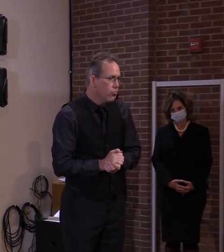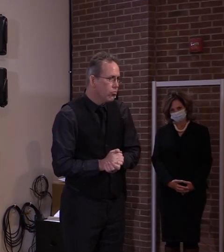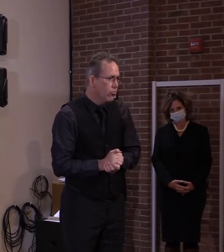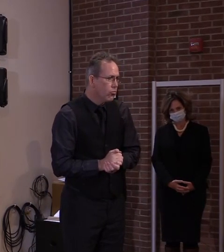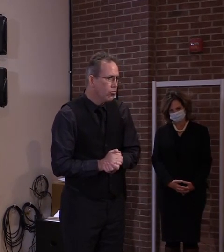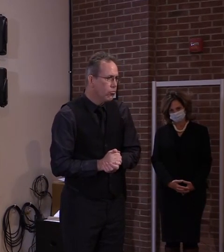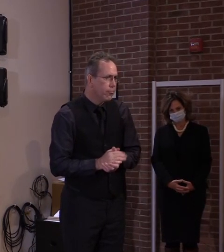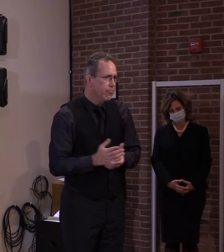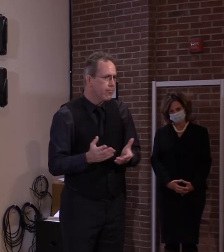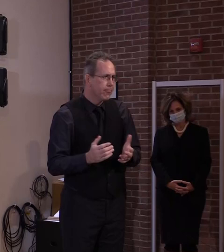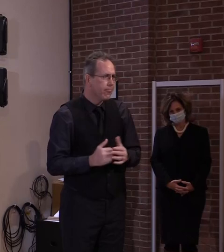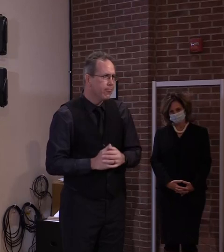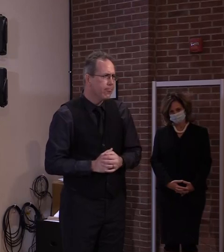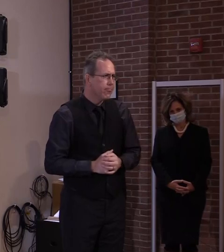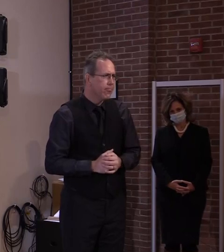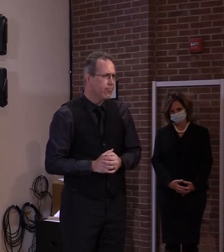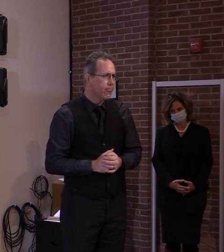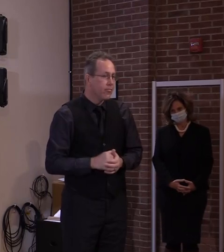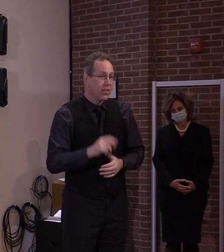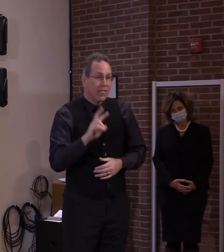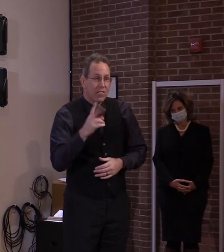Howard Weiss-Tisman, VPR.